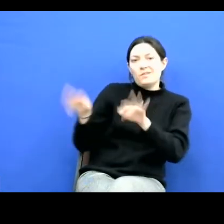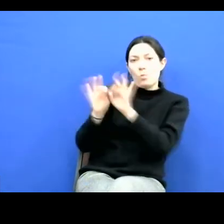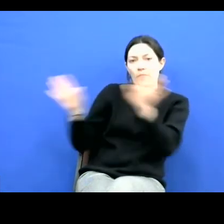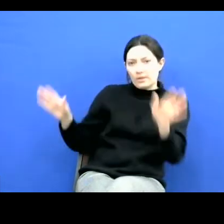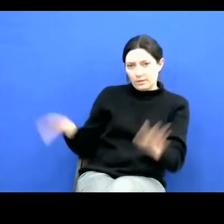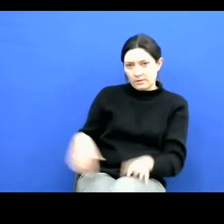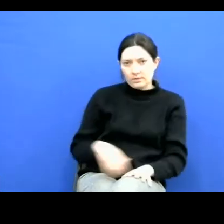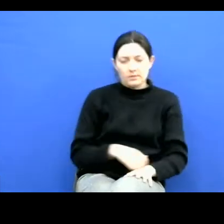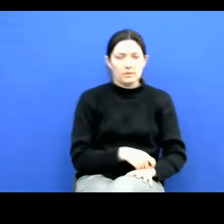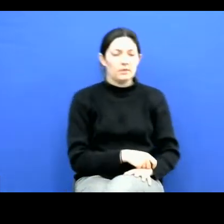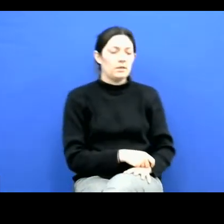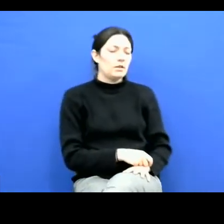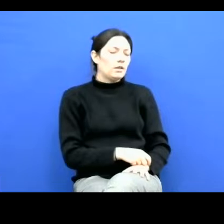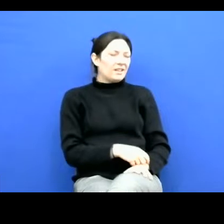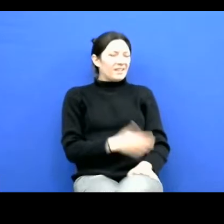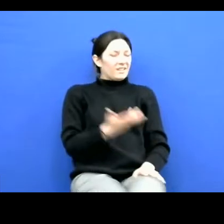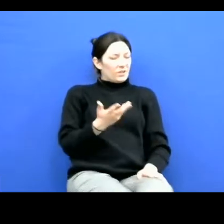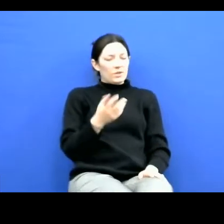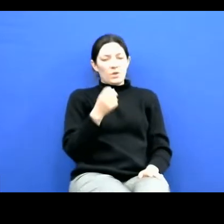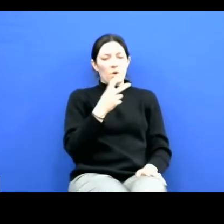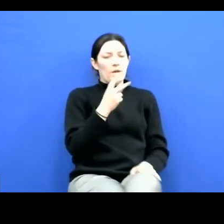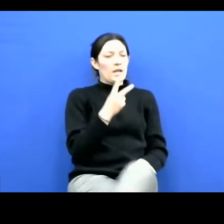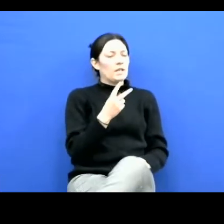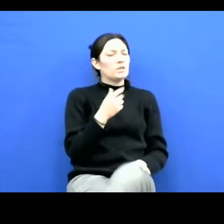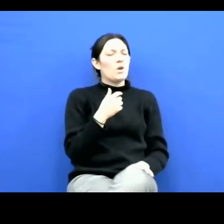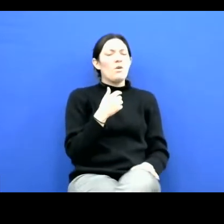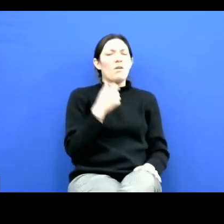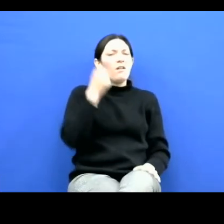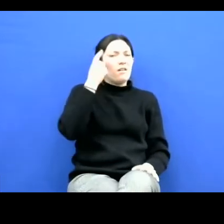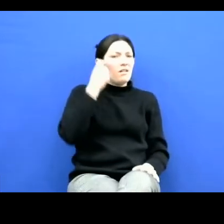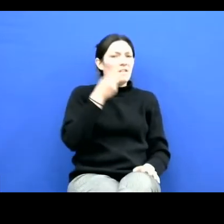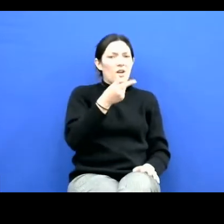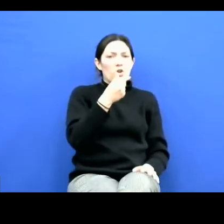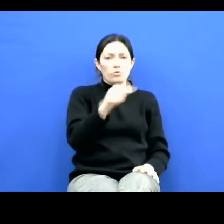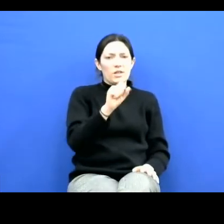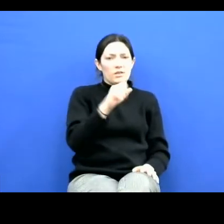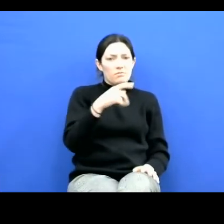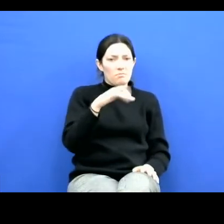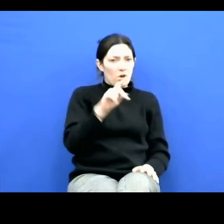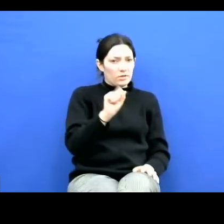Okay, so I'll start out first of all too, like Green Sparks has never contacted me.